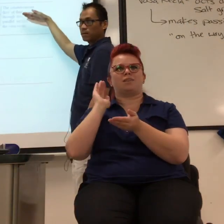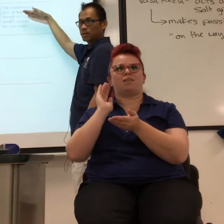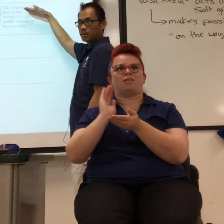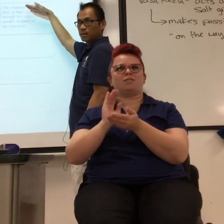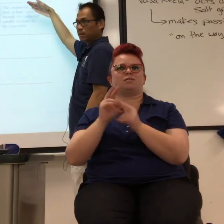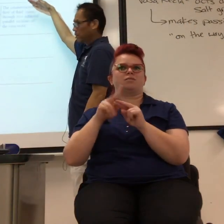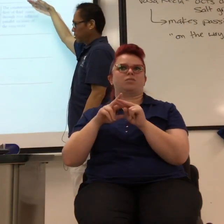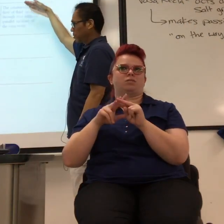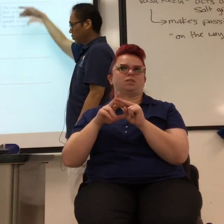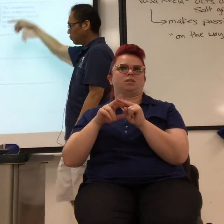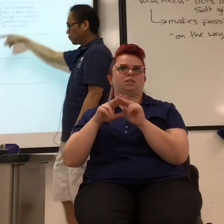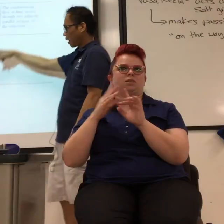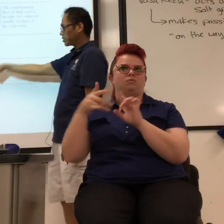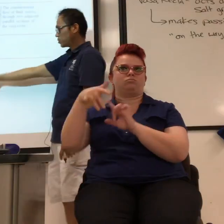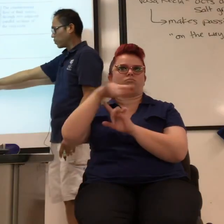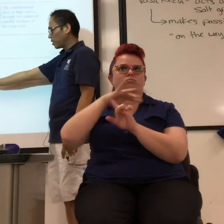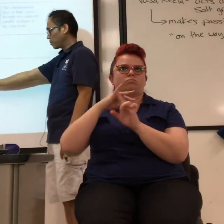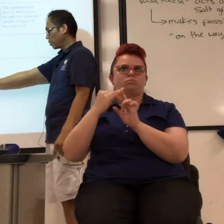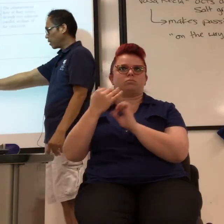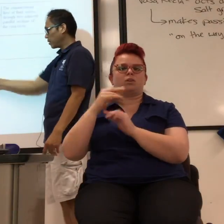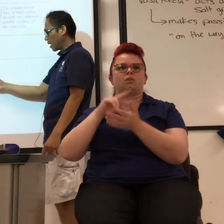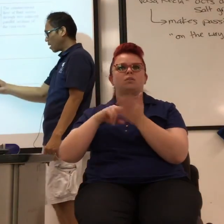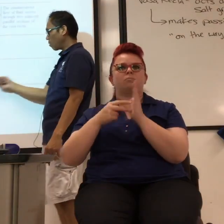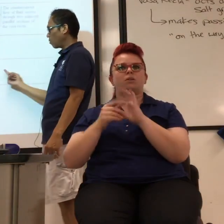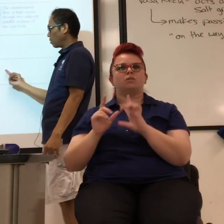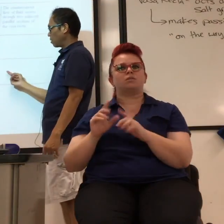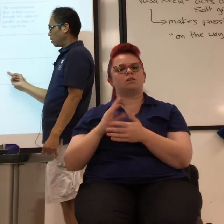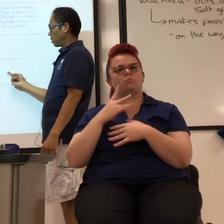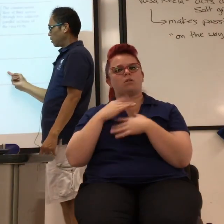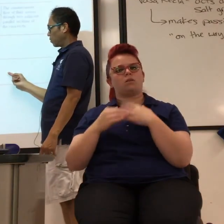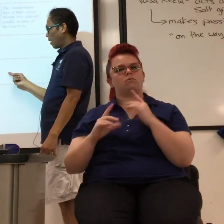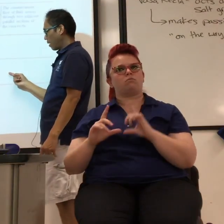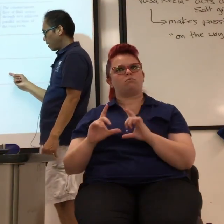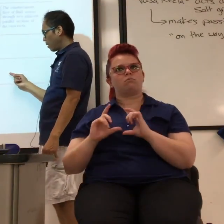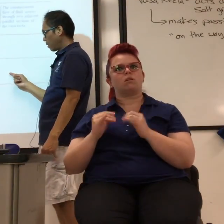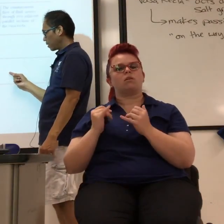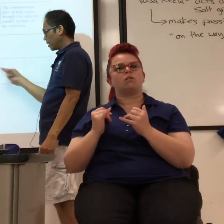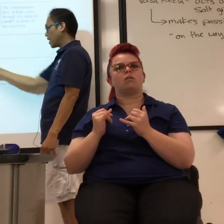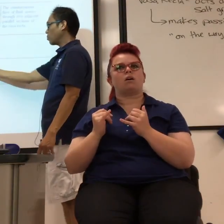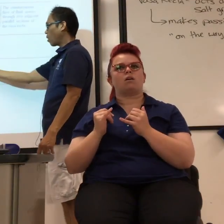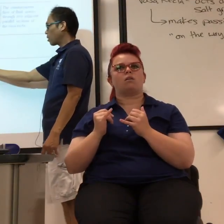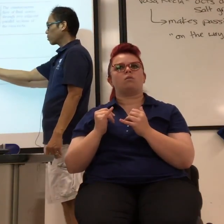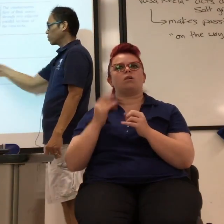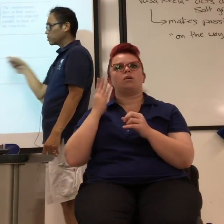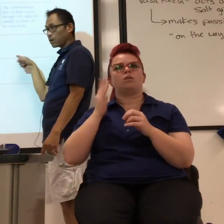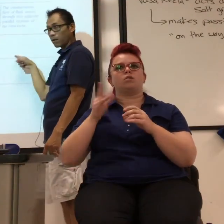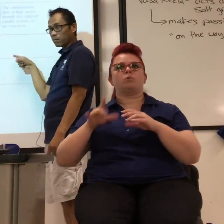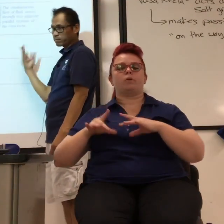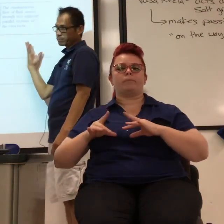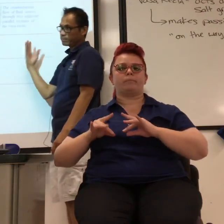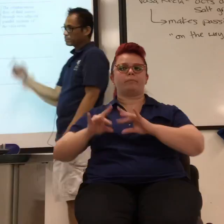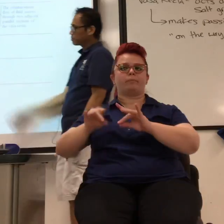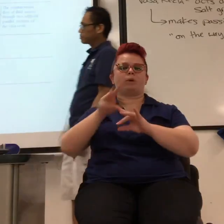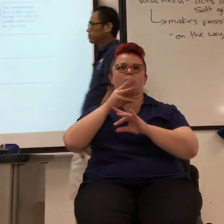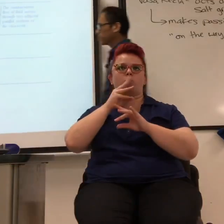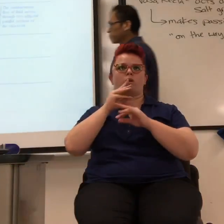salty. So you've concentrated the blood. Now you'll gain water, lose